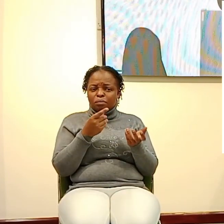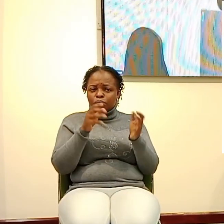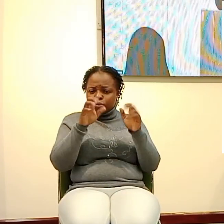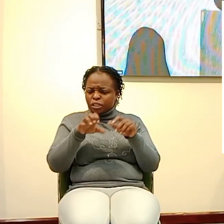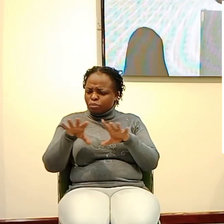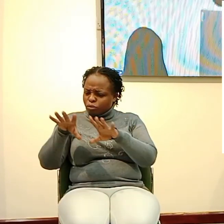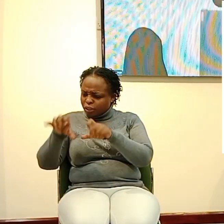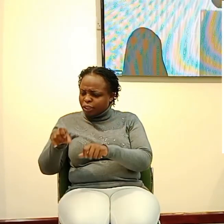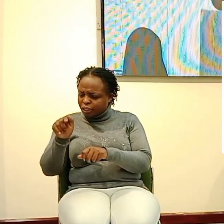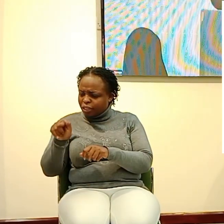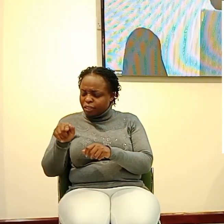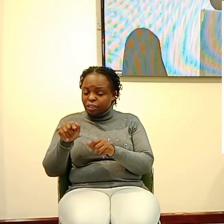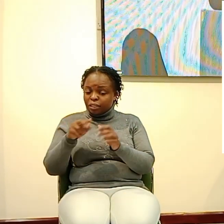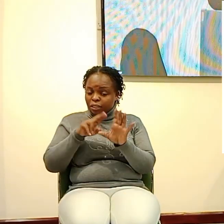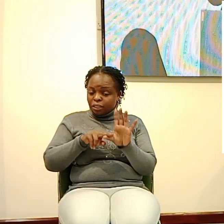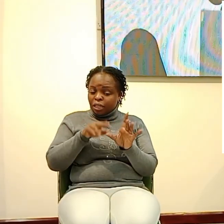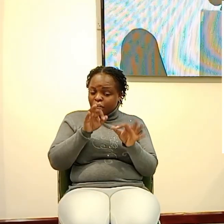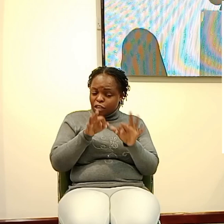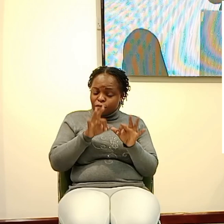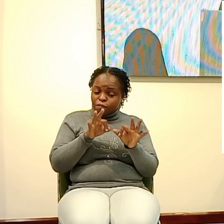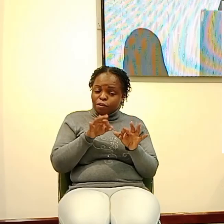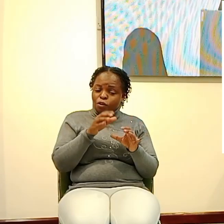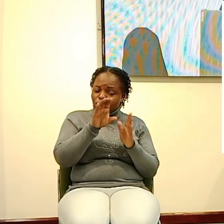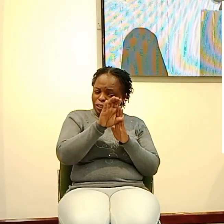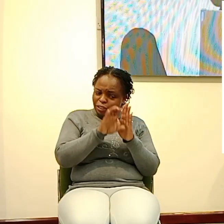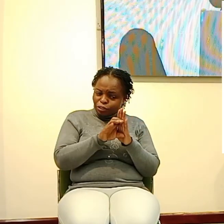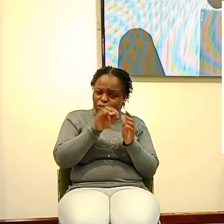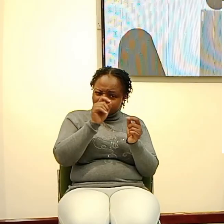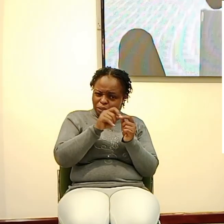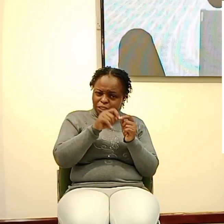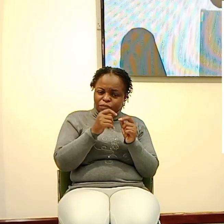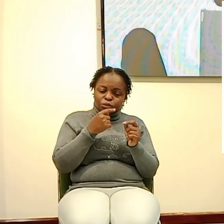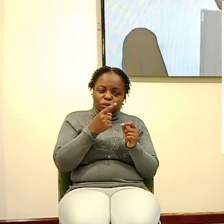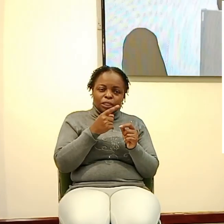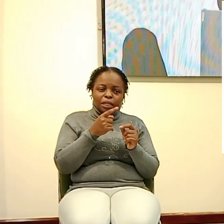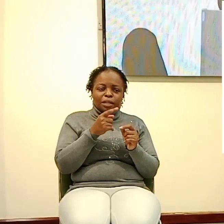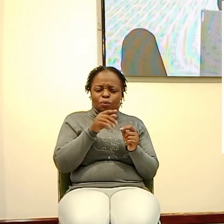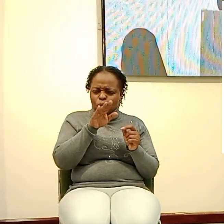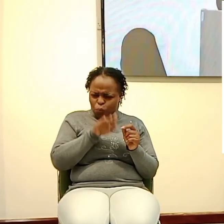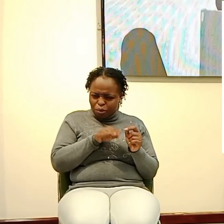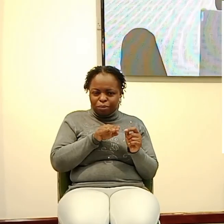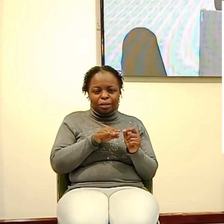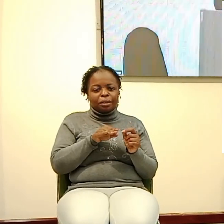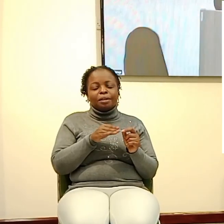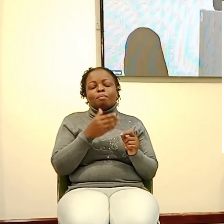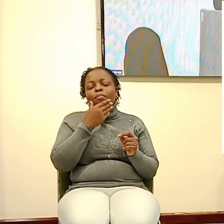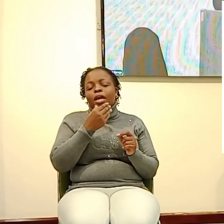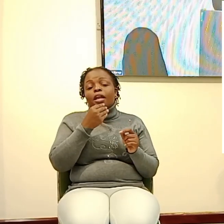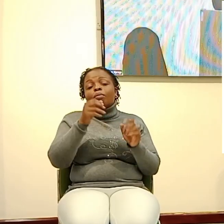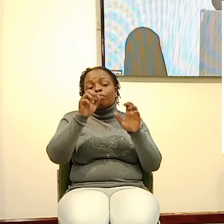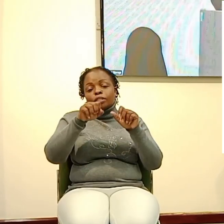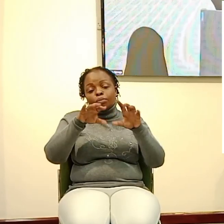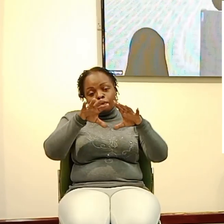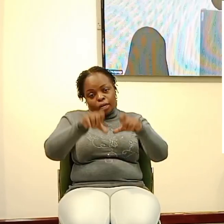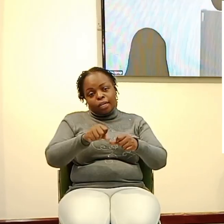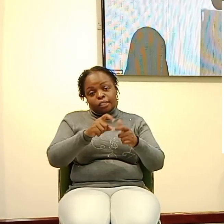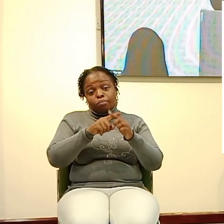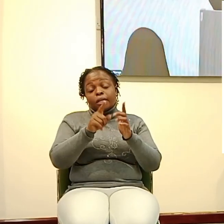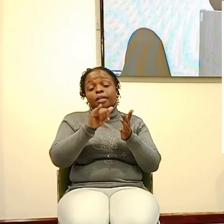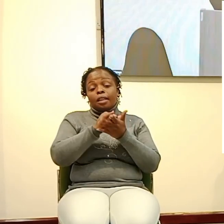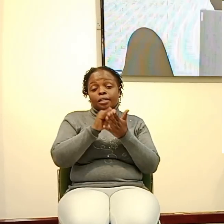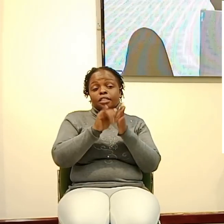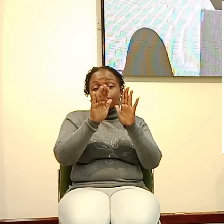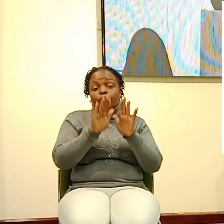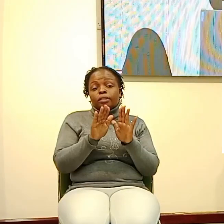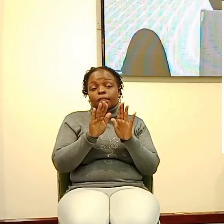seat? If the Constitution was not specific to say women, men would be there, okay? But that's important.